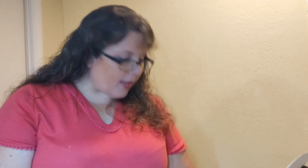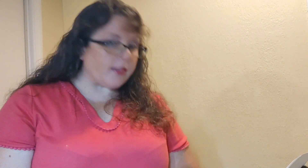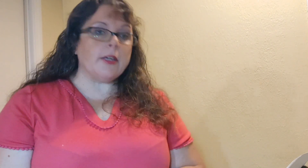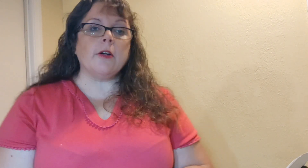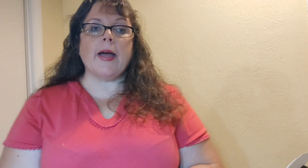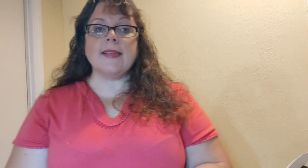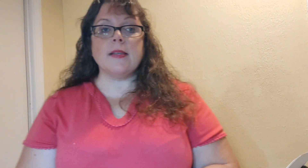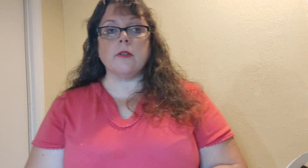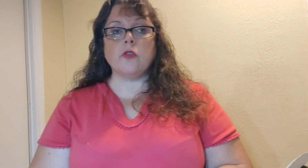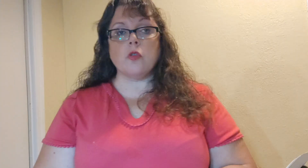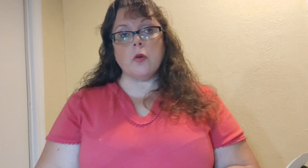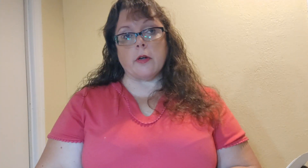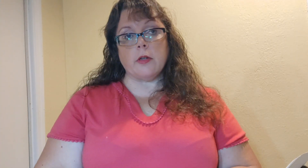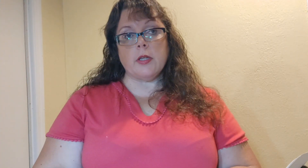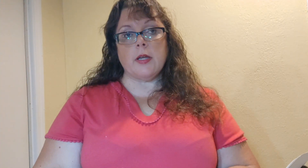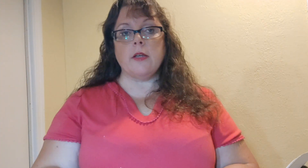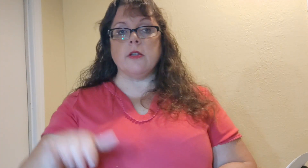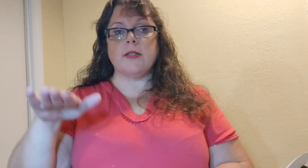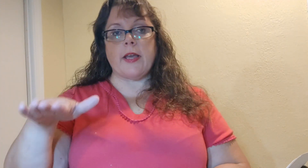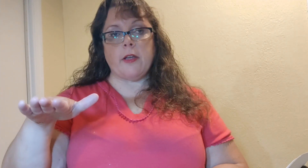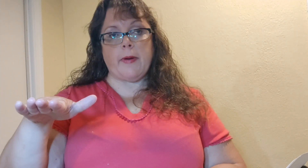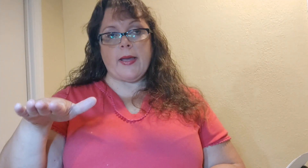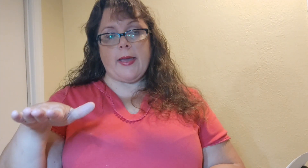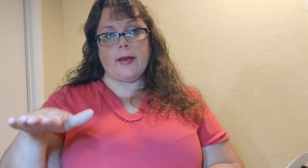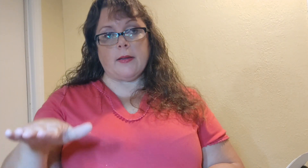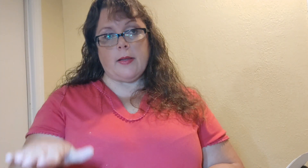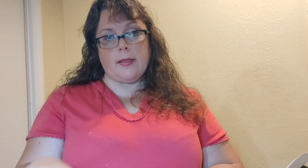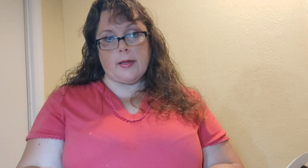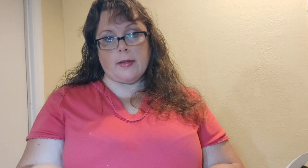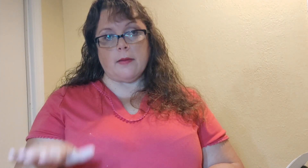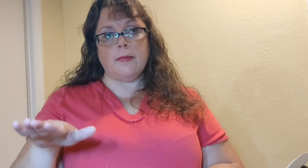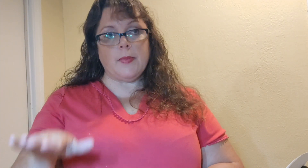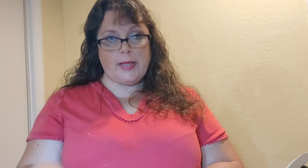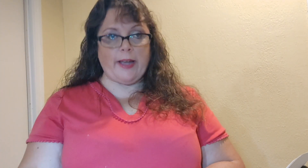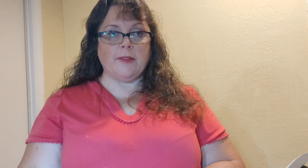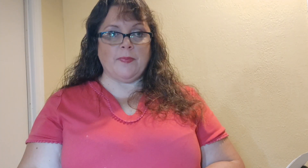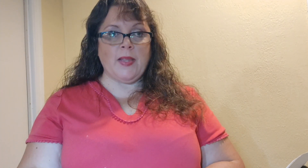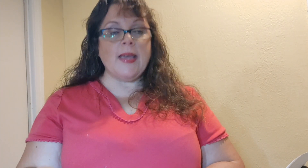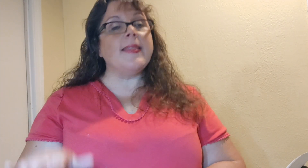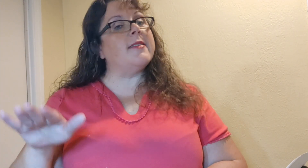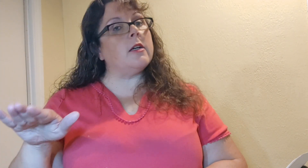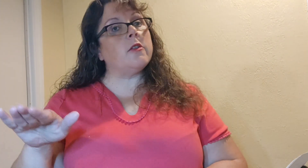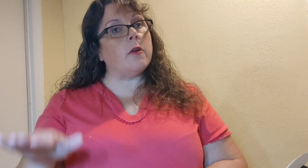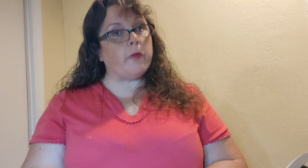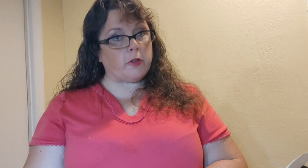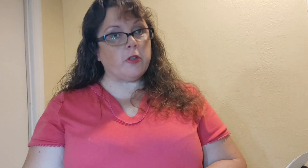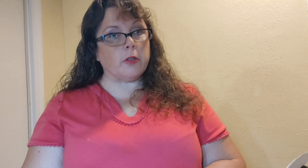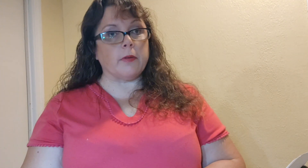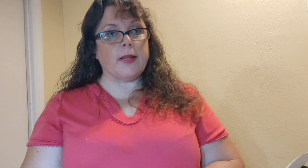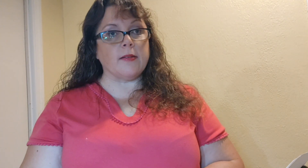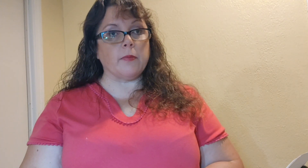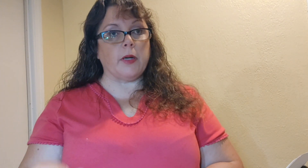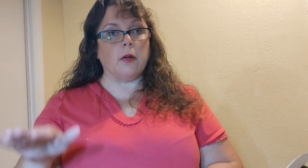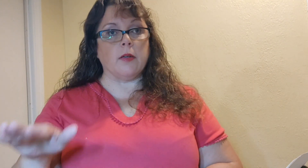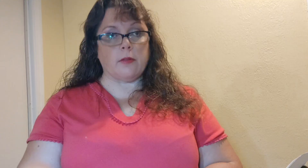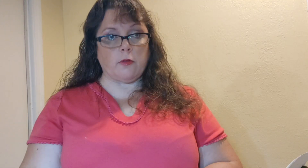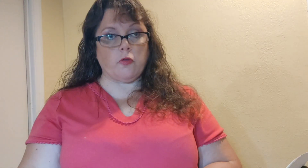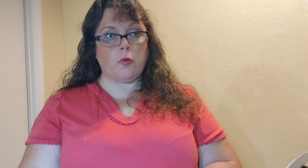And little, as in short, you just take your right hand and then down. That's also for children as well because they're